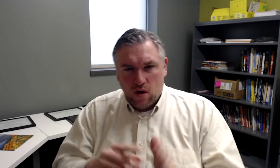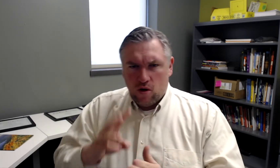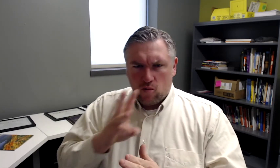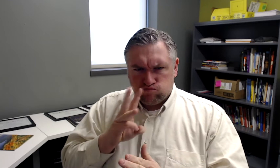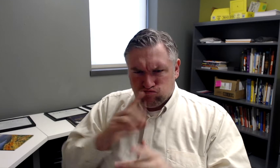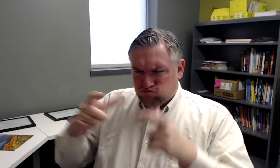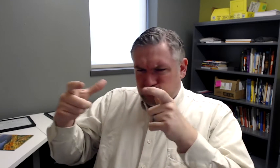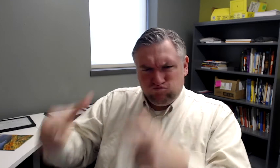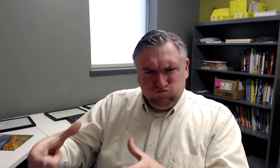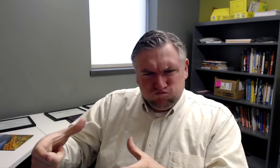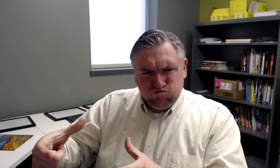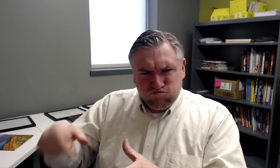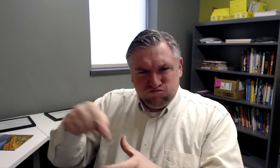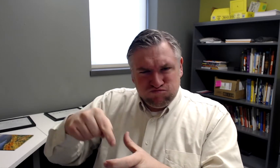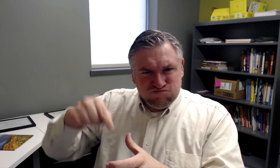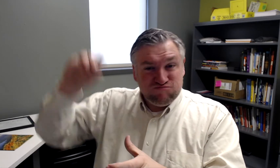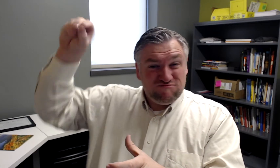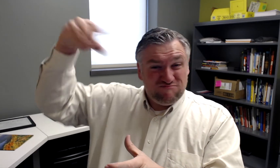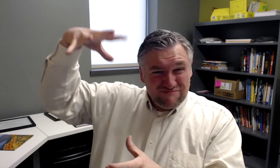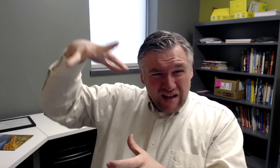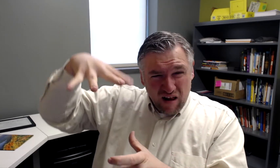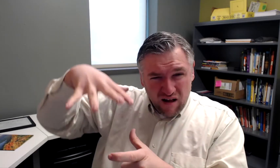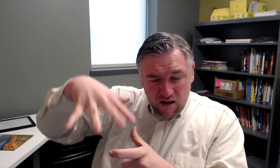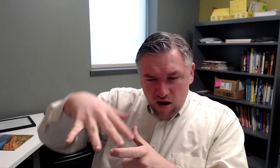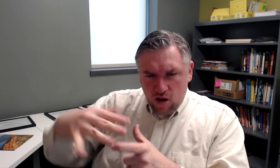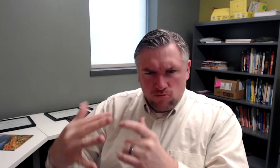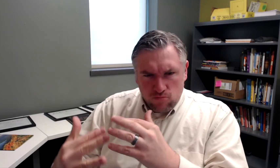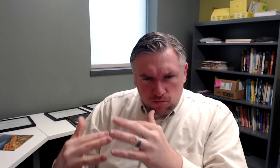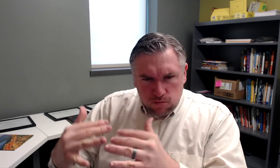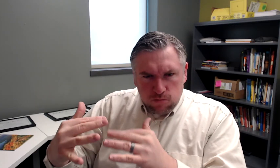Instead of just giving a simple description, show it.